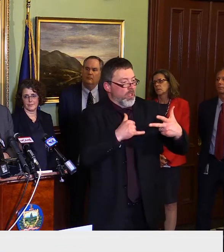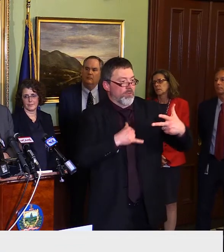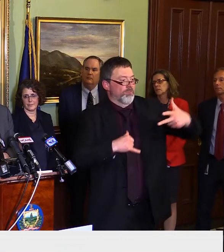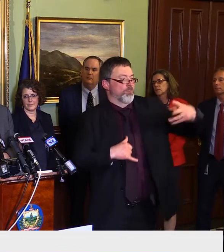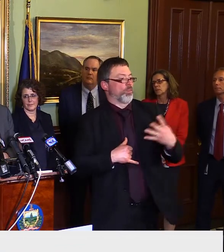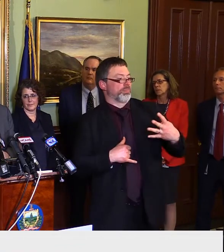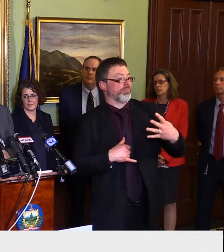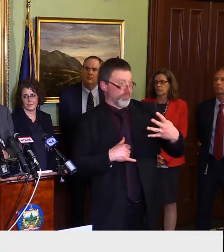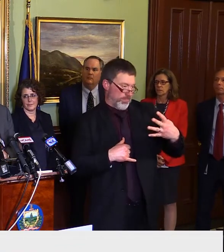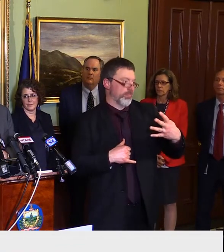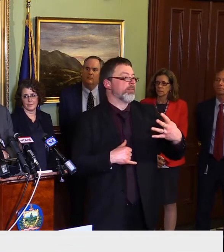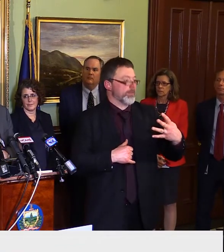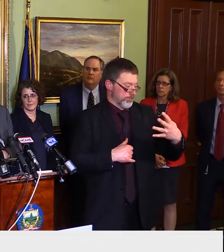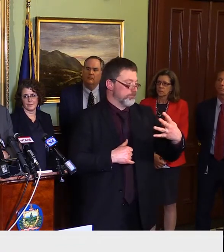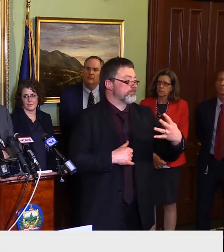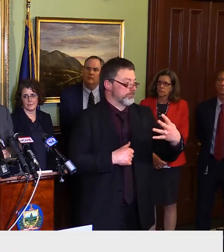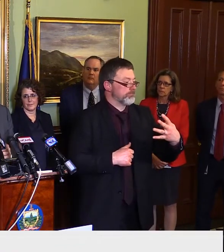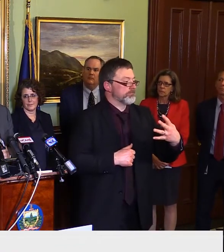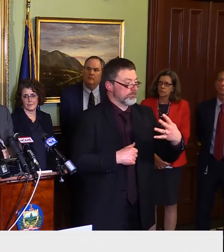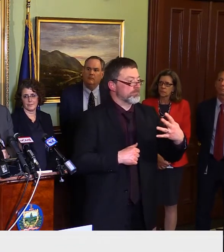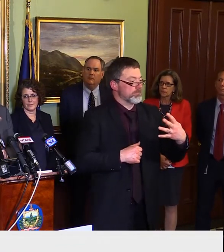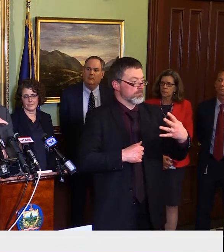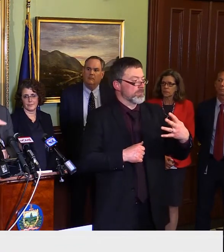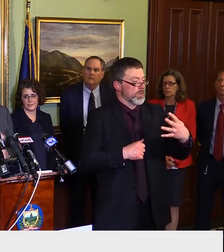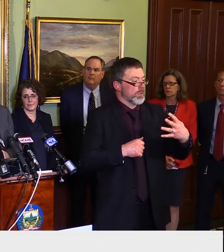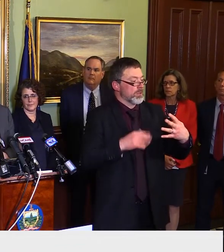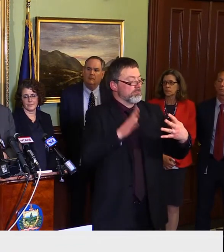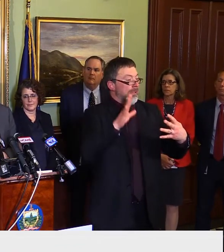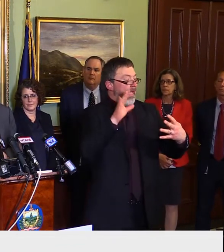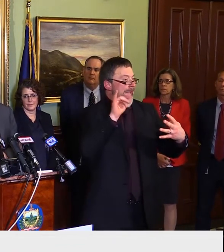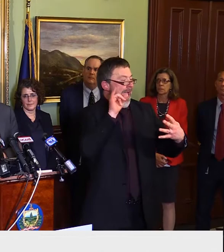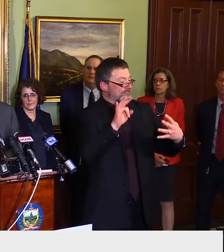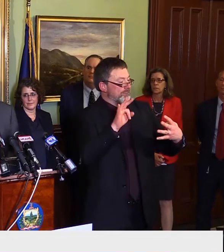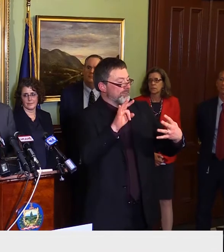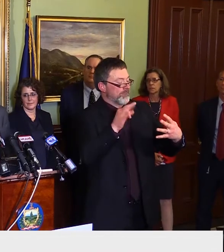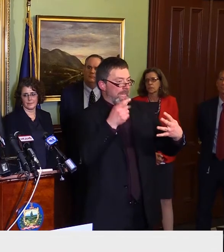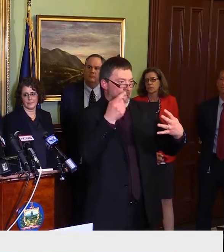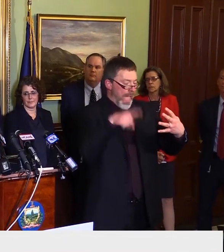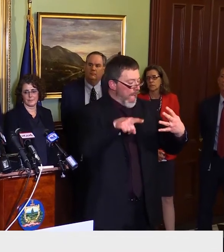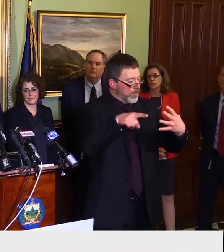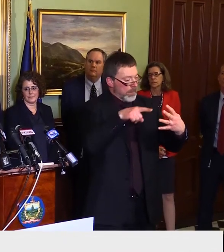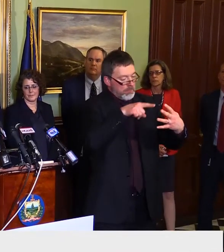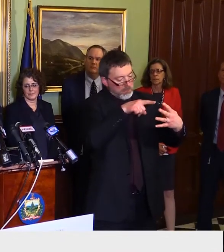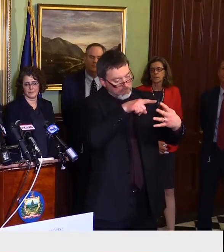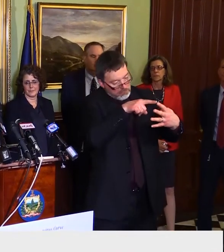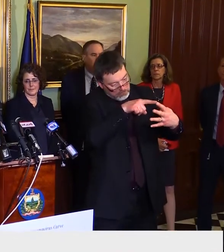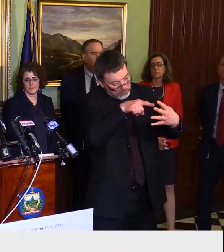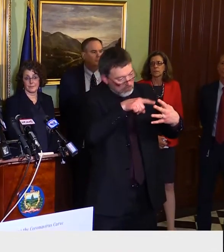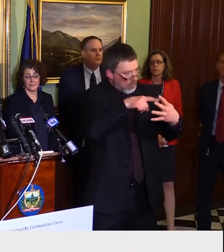Dr. Levine and the governor have said, to make sure that we blunt that that curve.